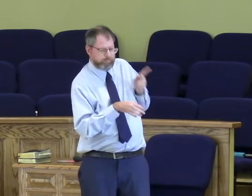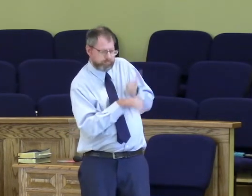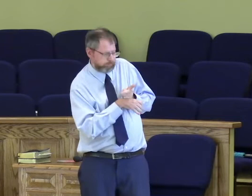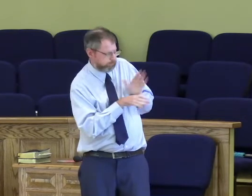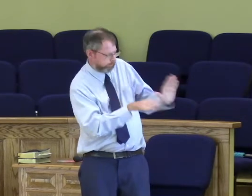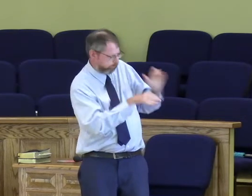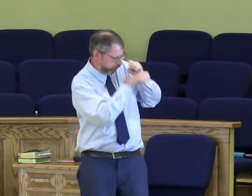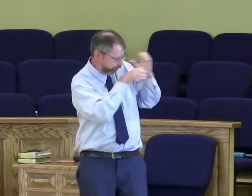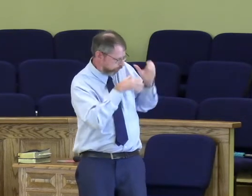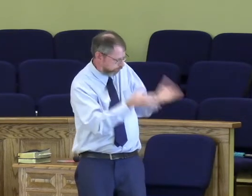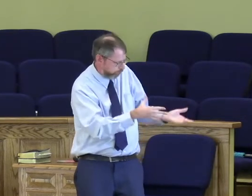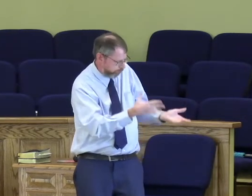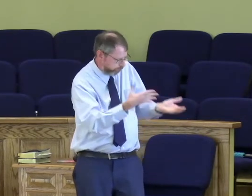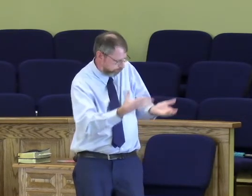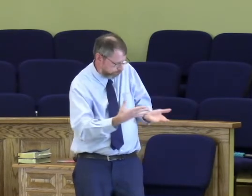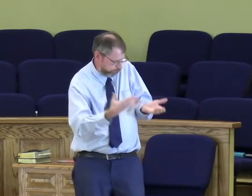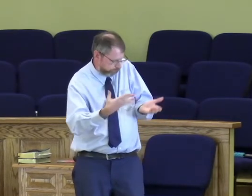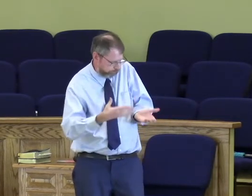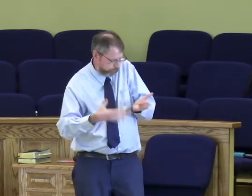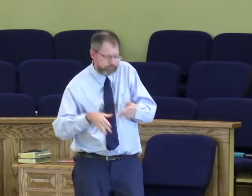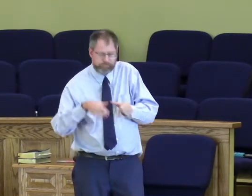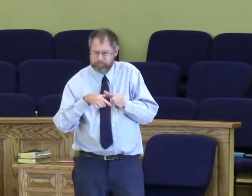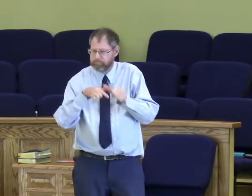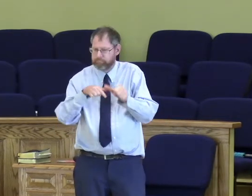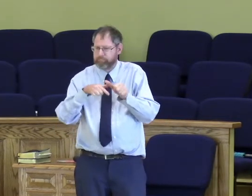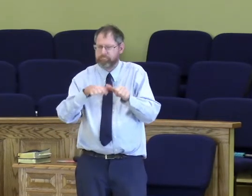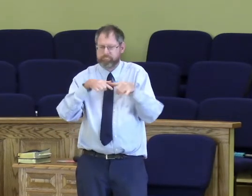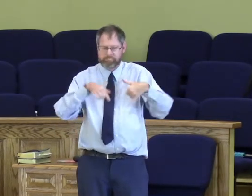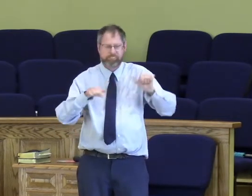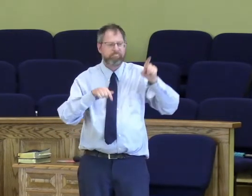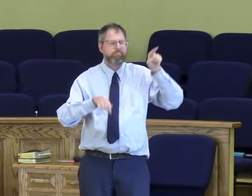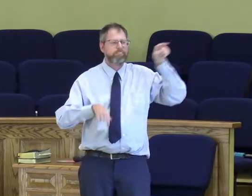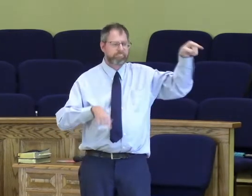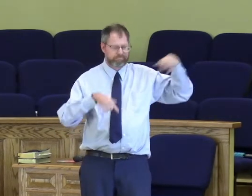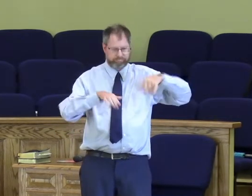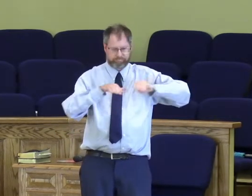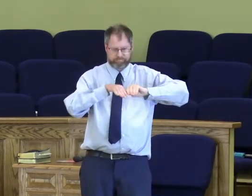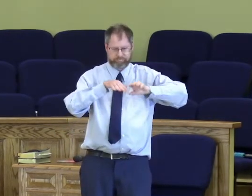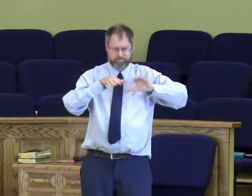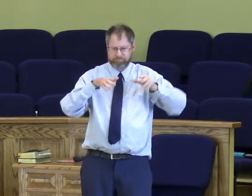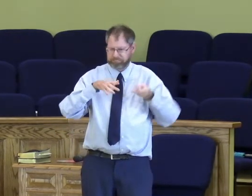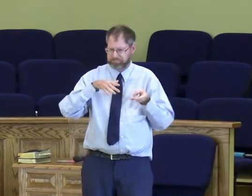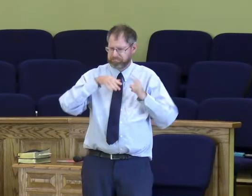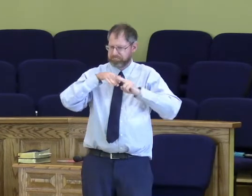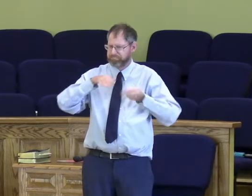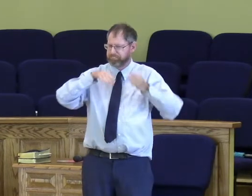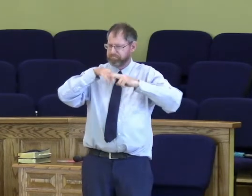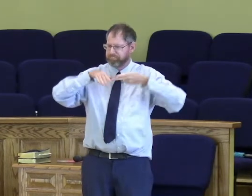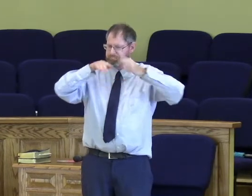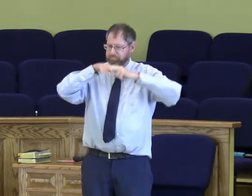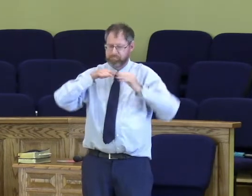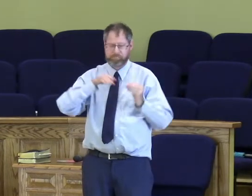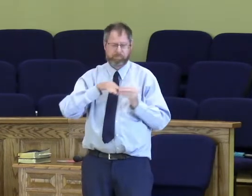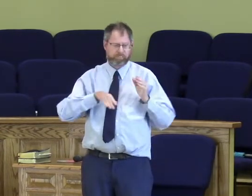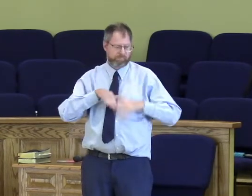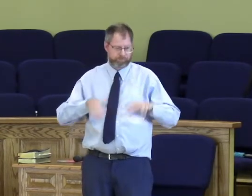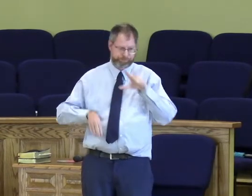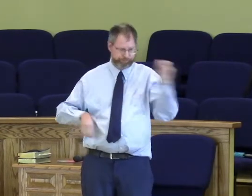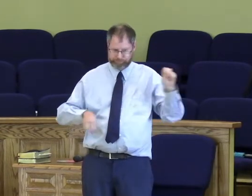People really respect and honor him and support the vision that continues on. His ministries are actually still